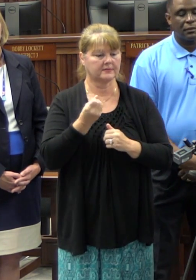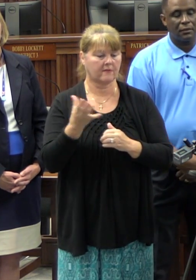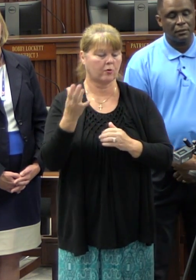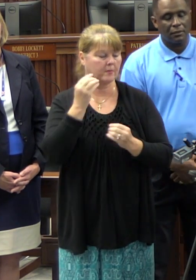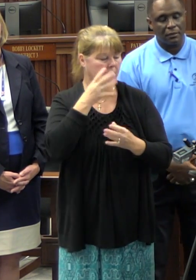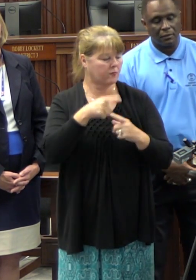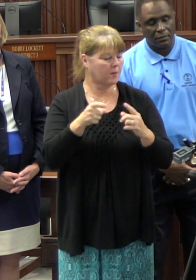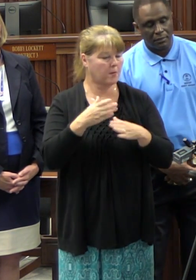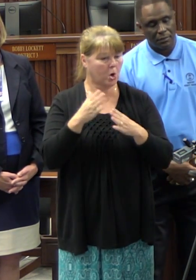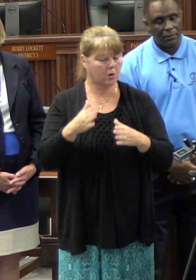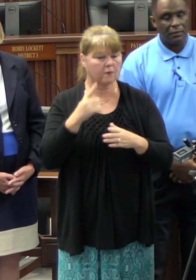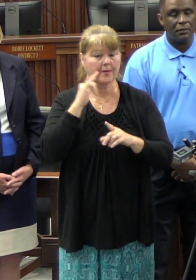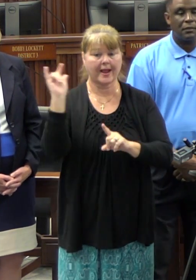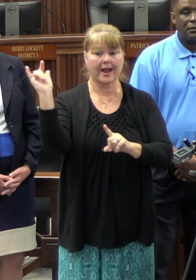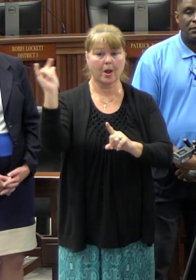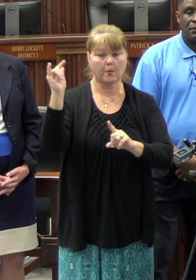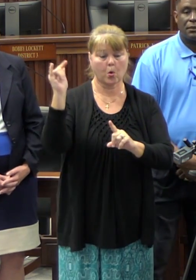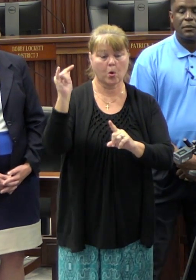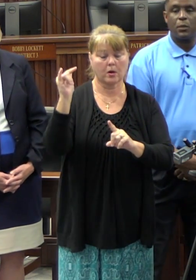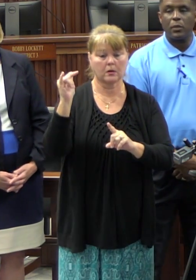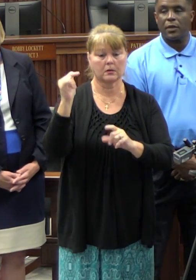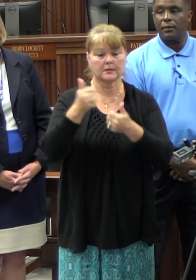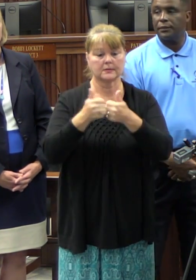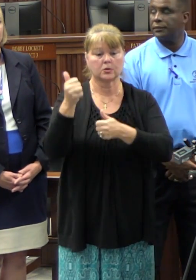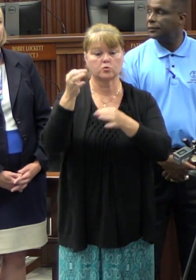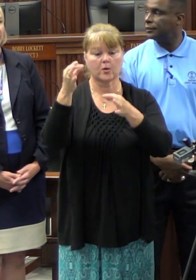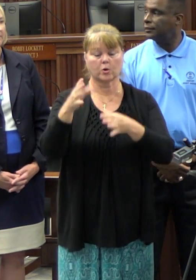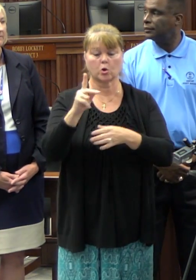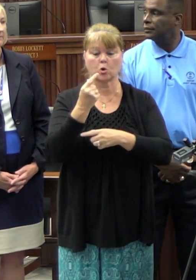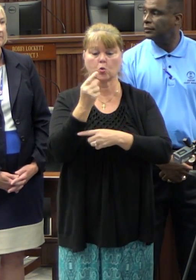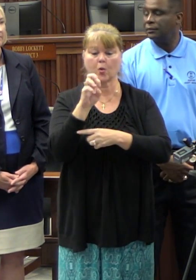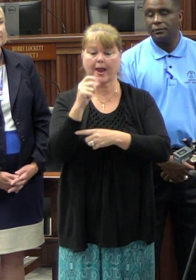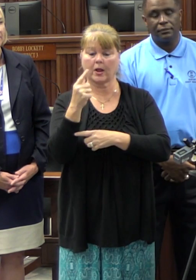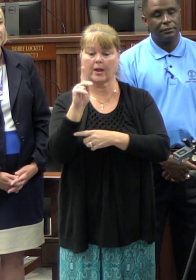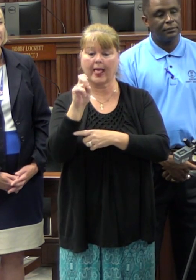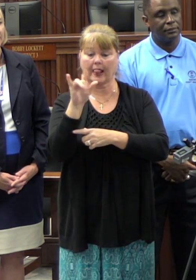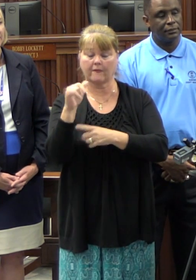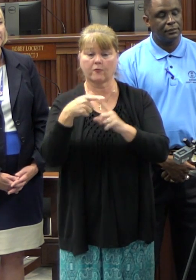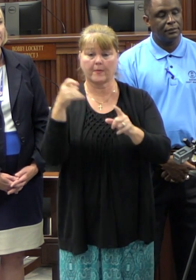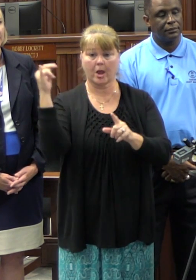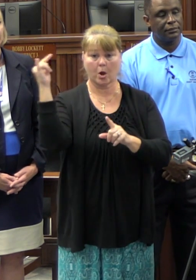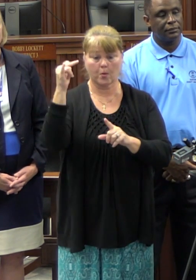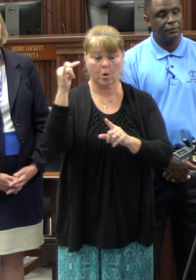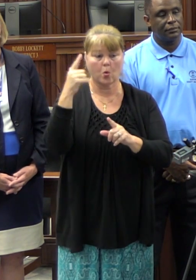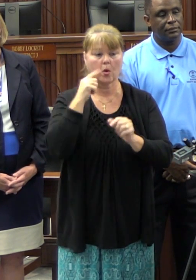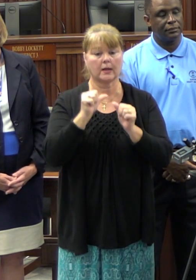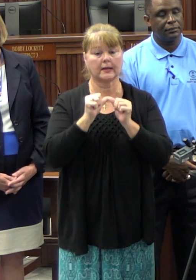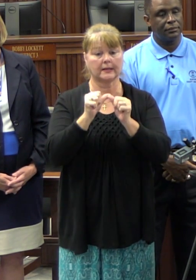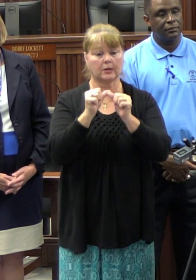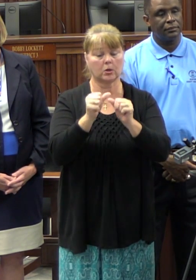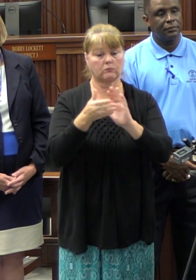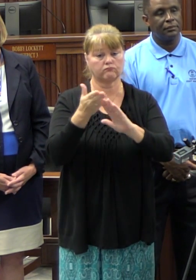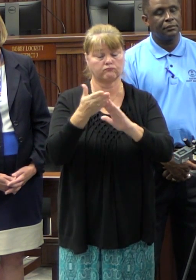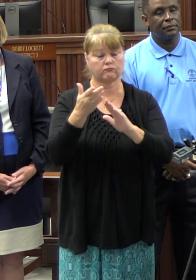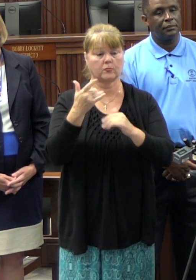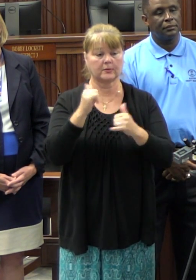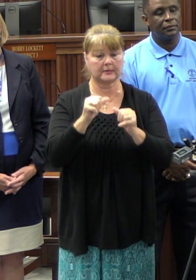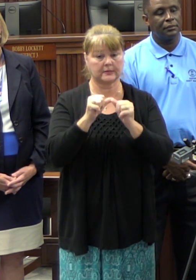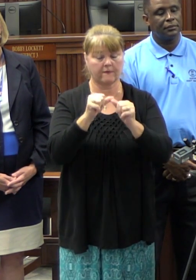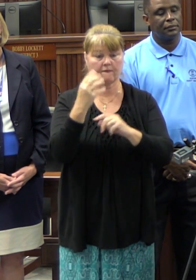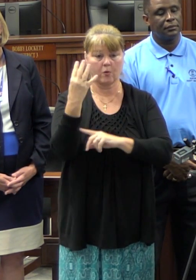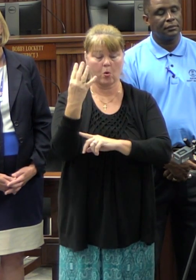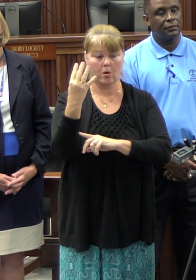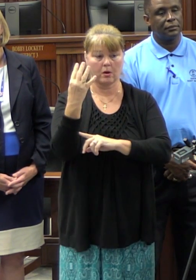on. As far as the airport goes, the executive director, Greg Kelly from the airport will remain in operating condition